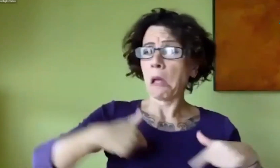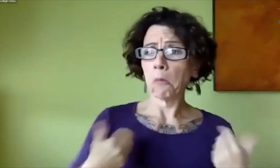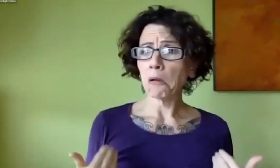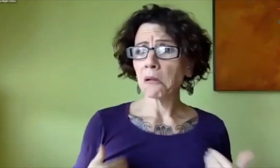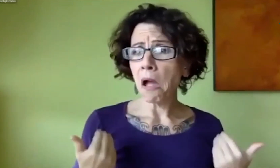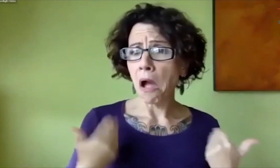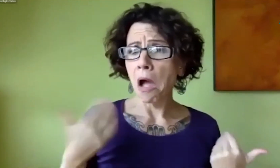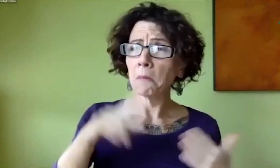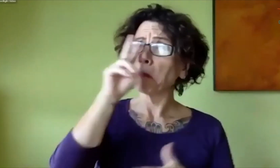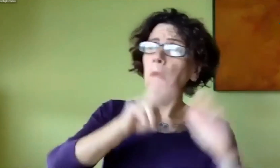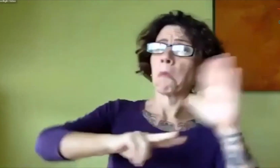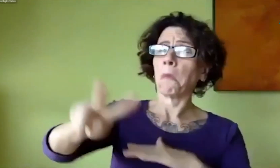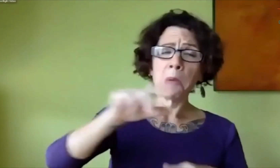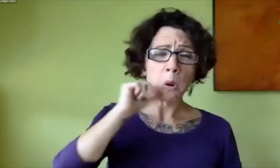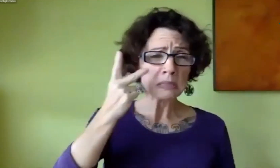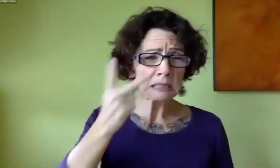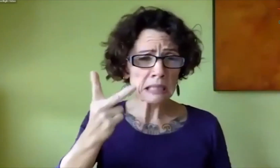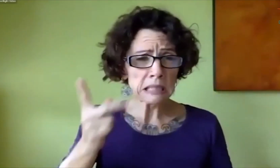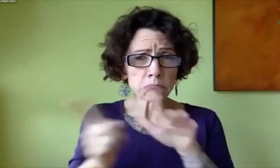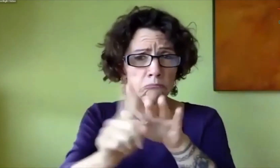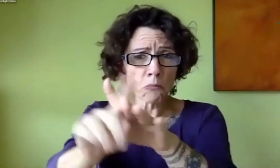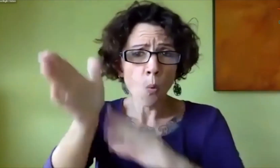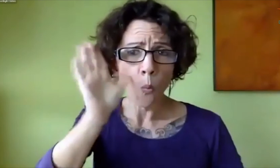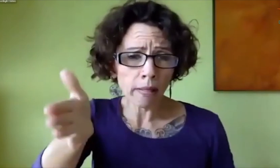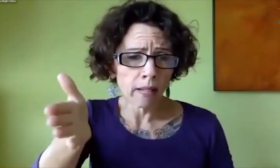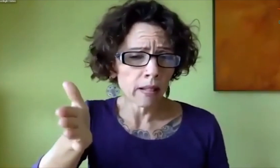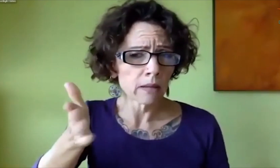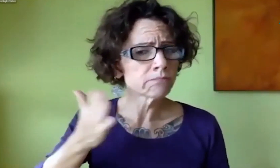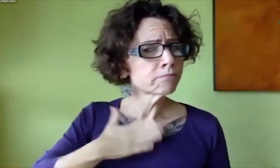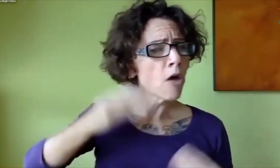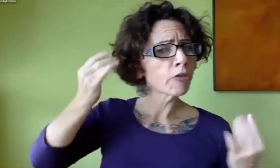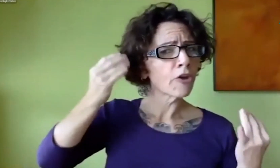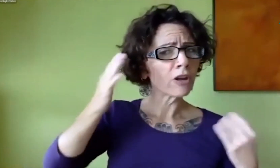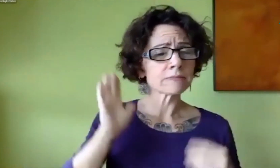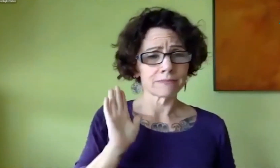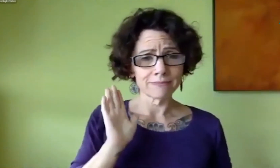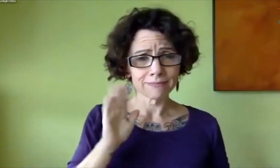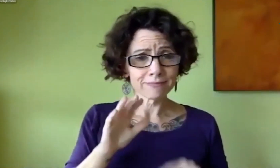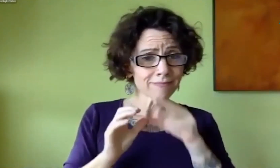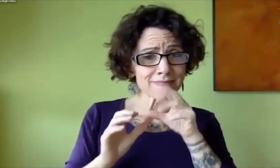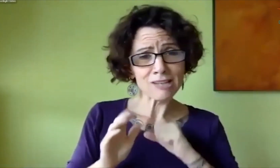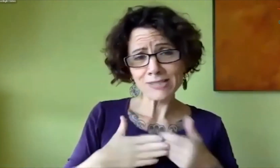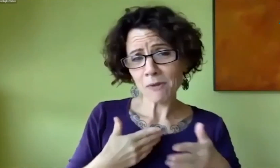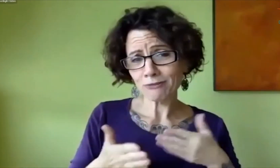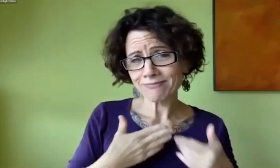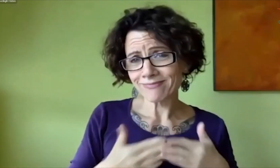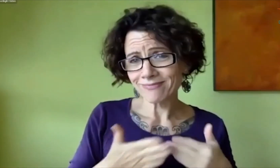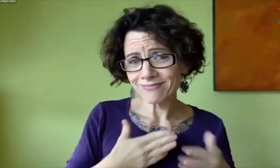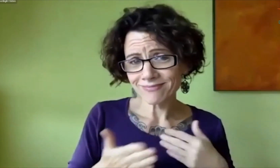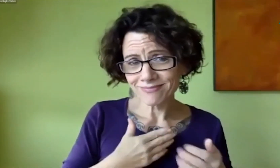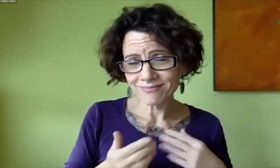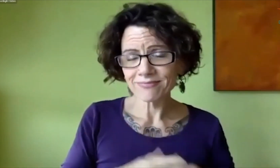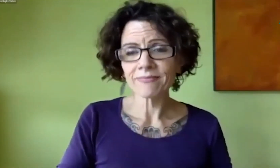keep thinking I'm young. I don't foresee anything coming up. You know, my thoughts are, it